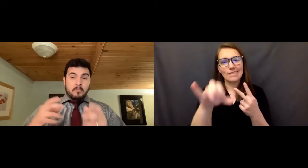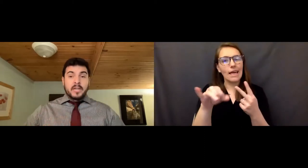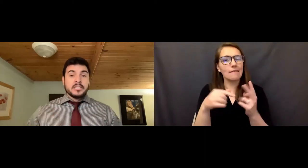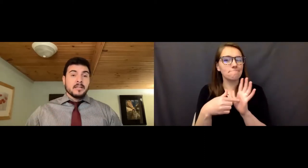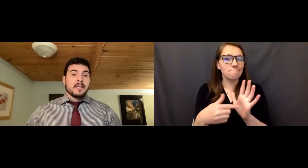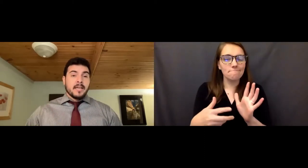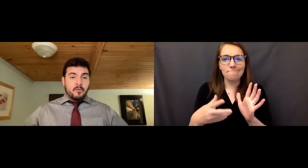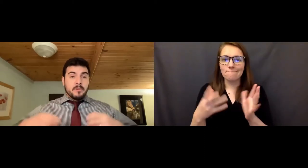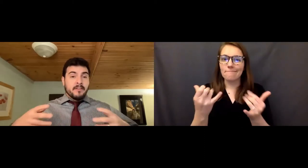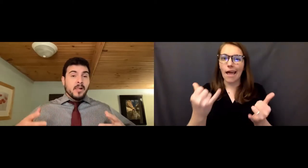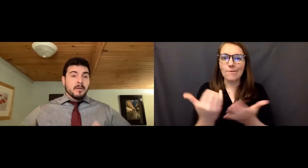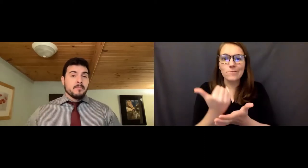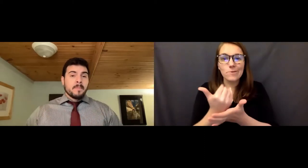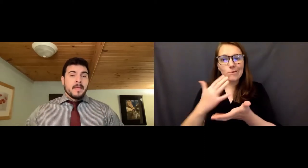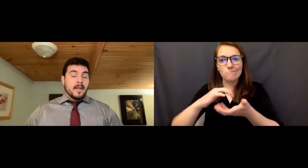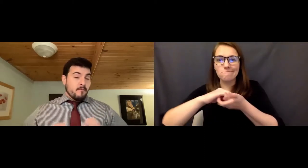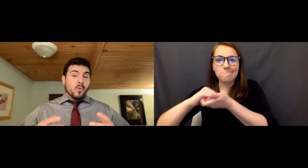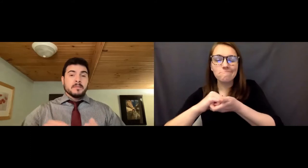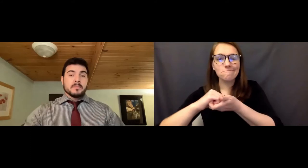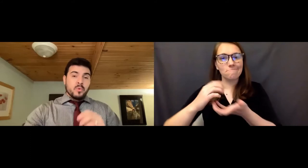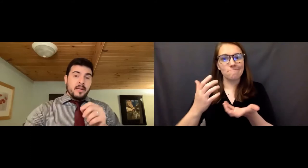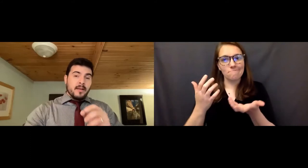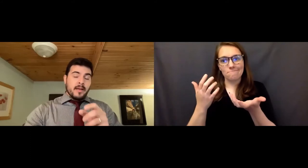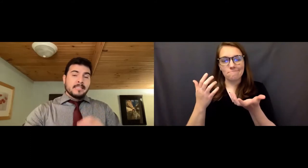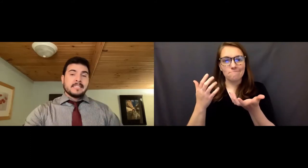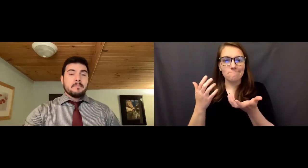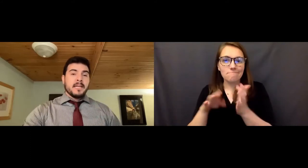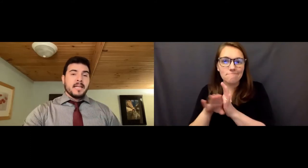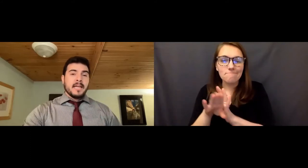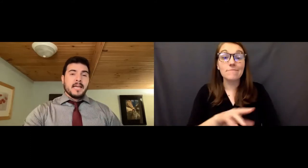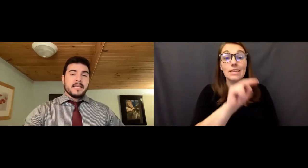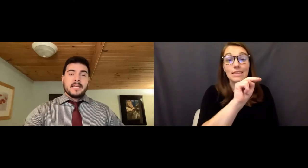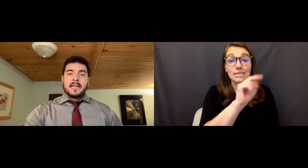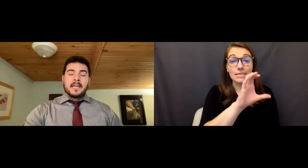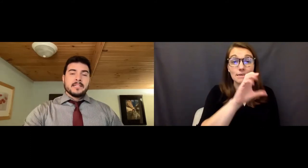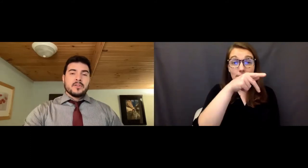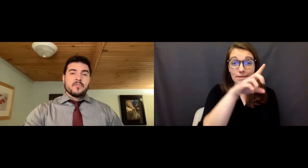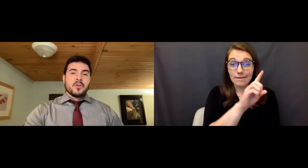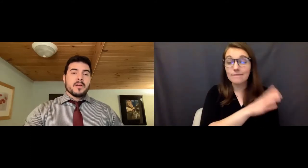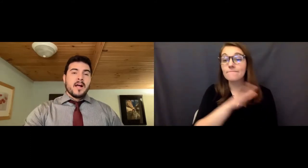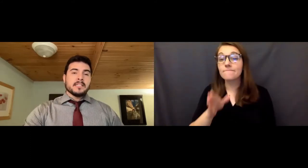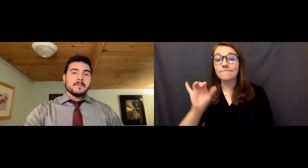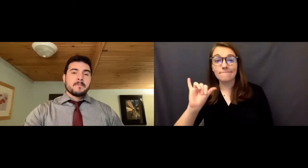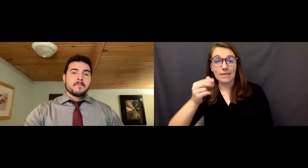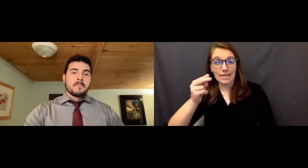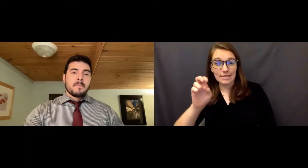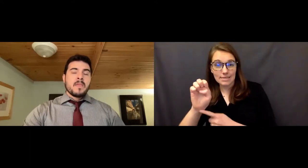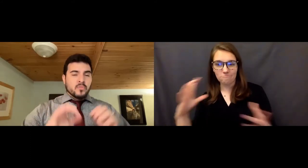new collaboration that we've been developing and forging between NCPD and the Institute for Human